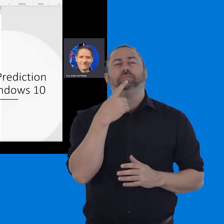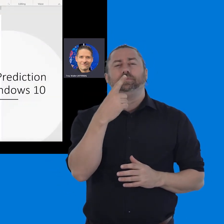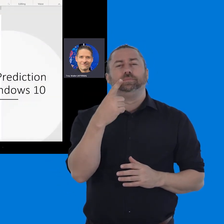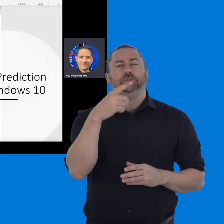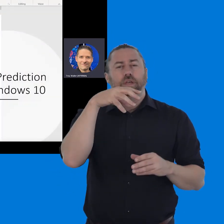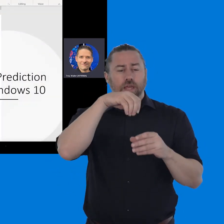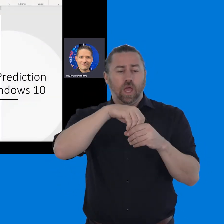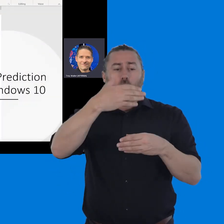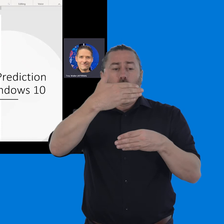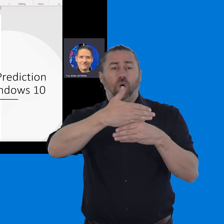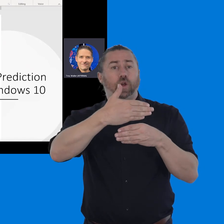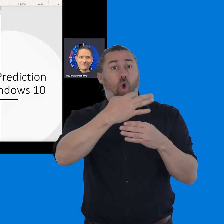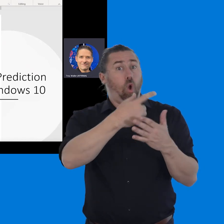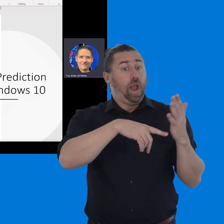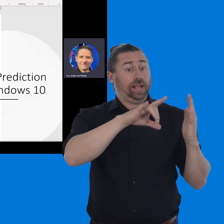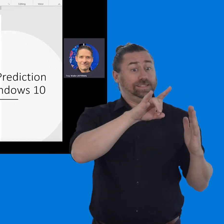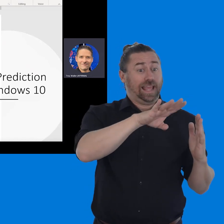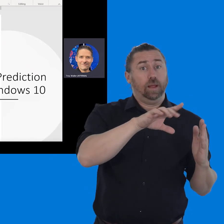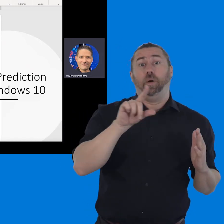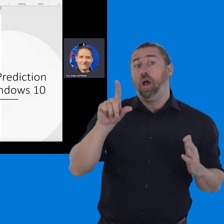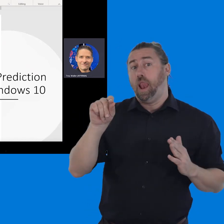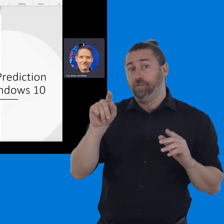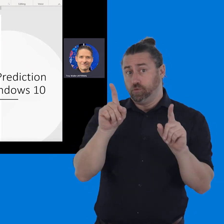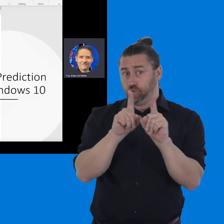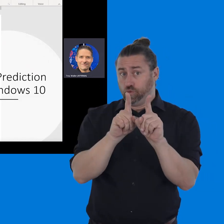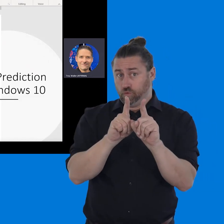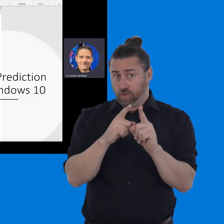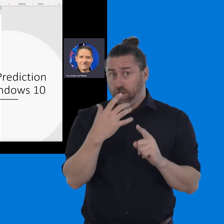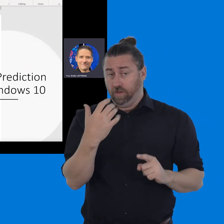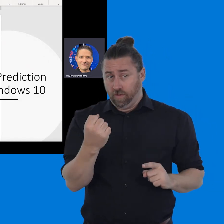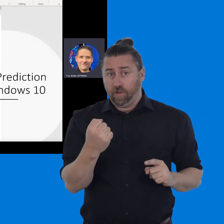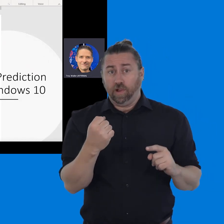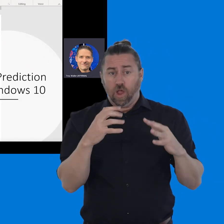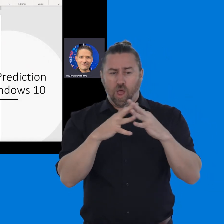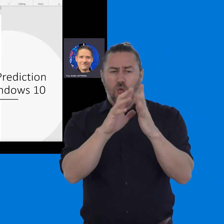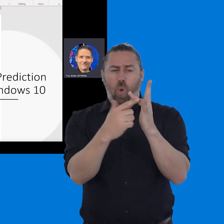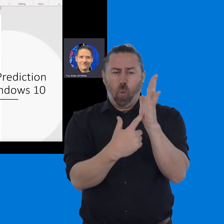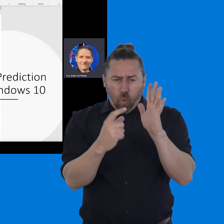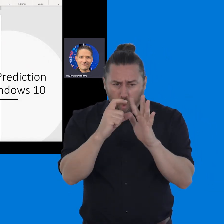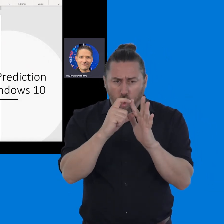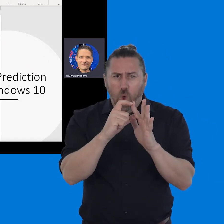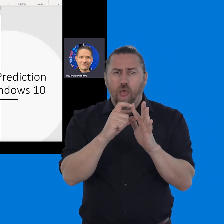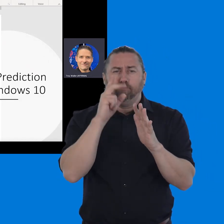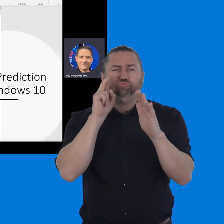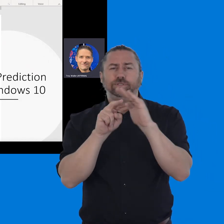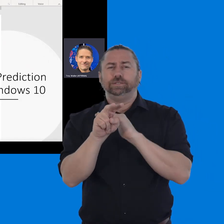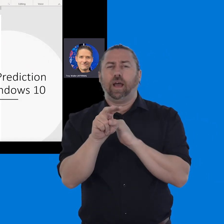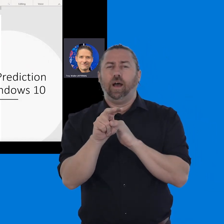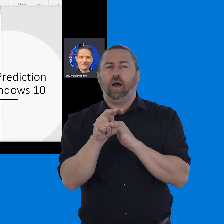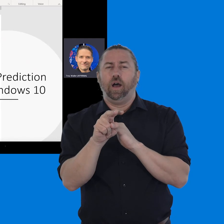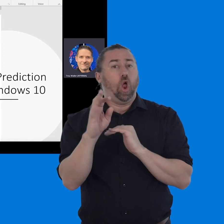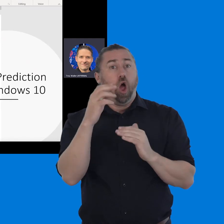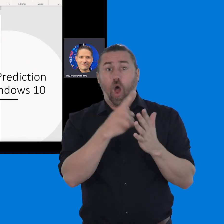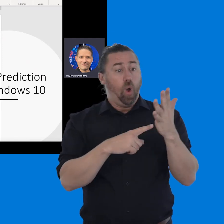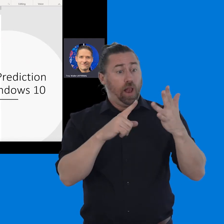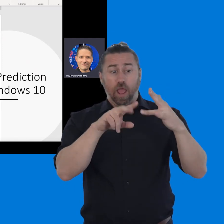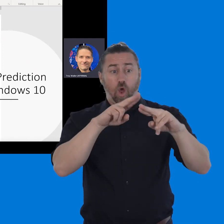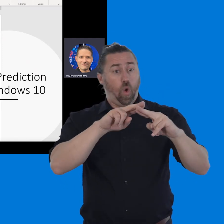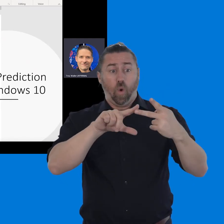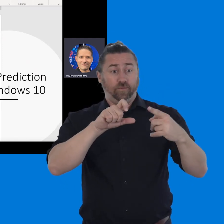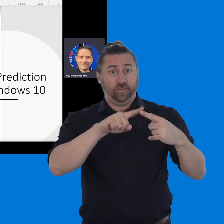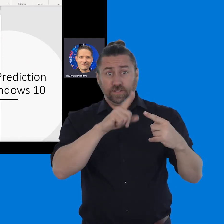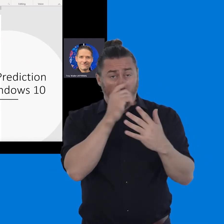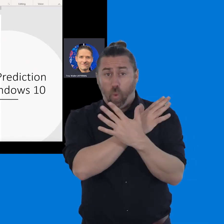Now, another thing I want to point out to you is inside Windows, not just Windows 10, but also Windows 11, we have word prediction, which doesn't